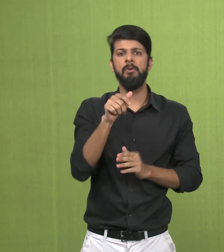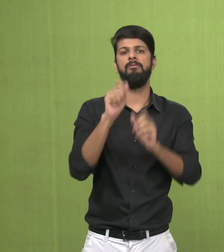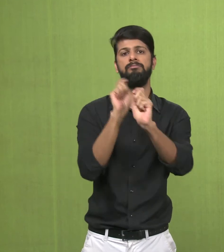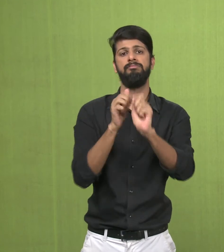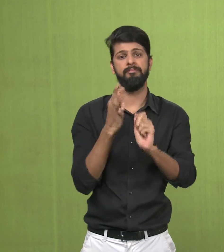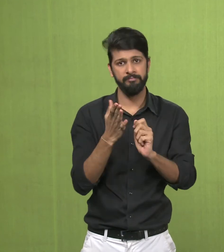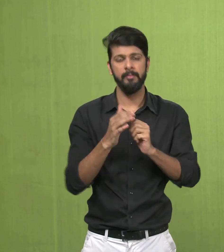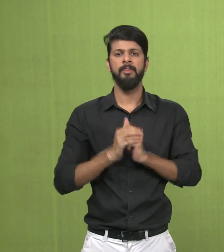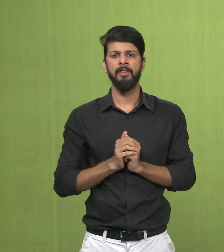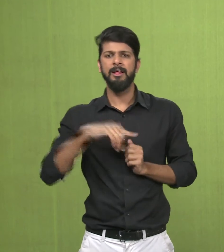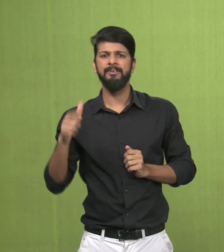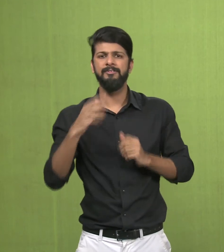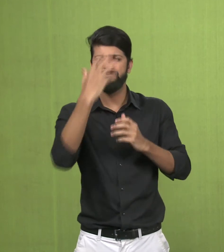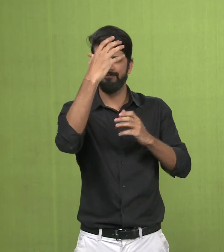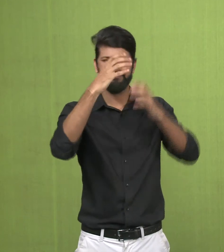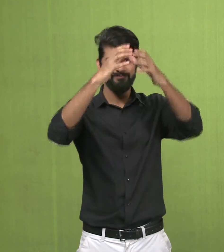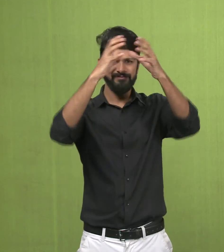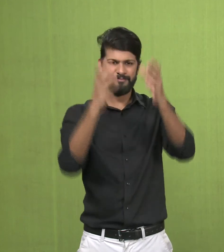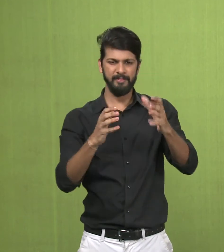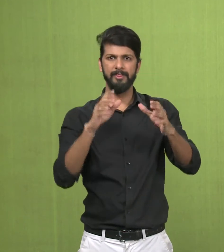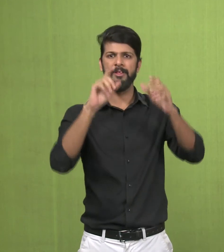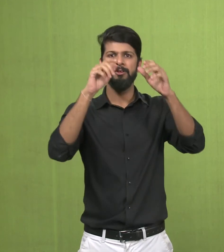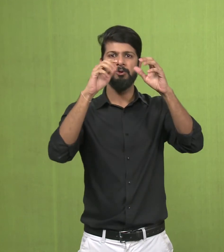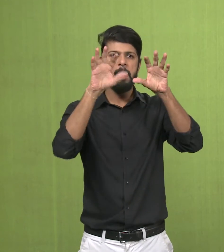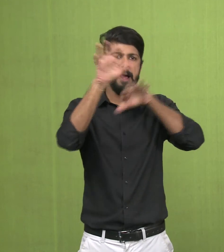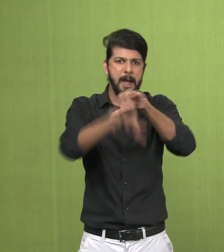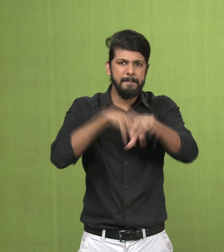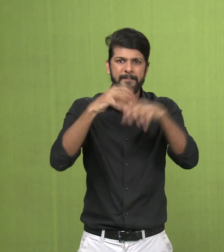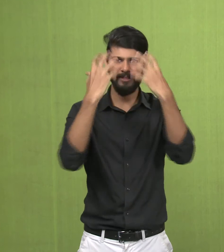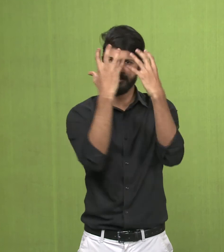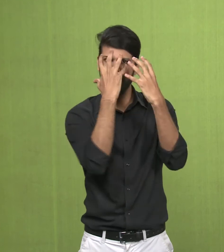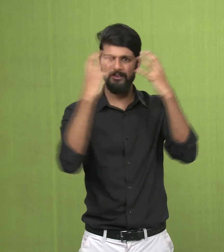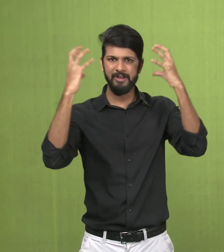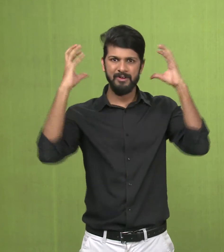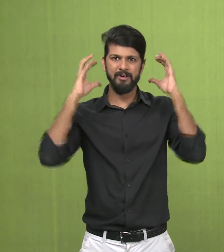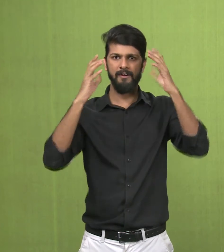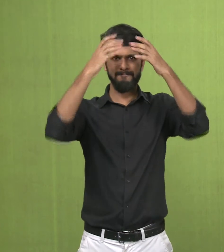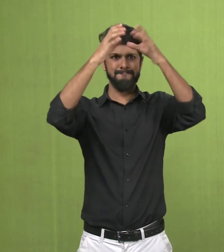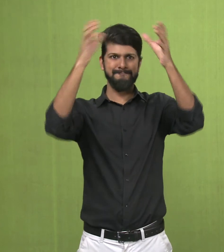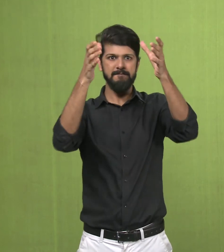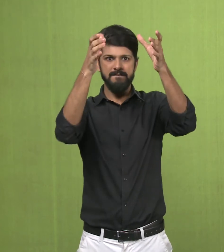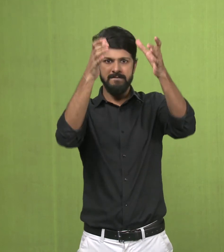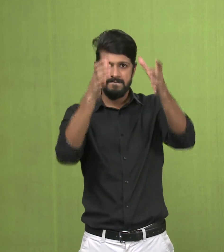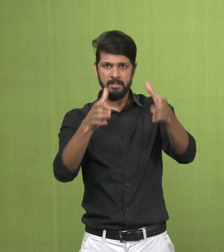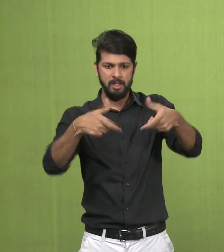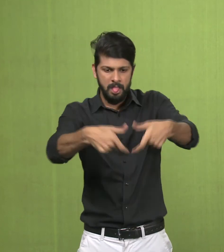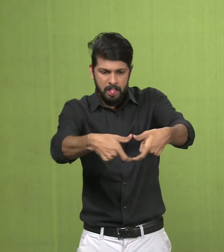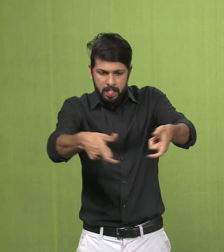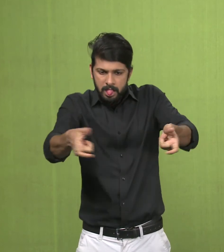in religious rituals. And also the lion emblem, which had